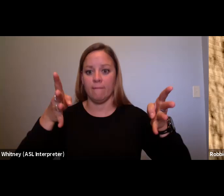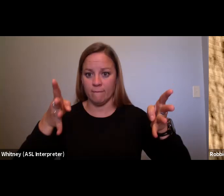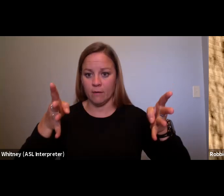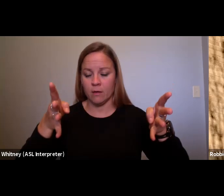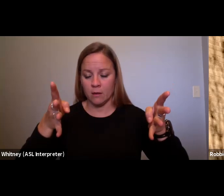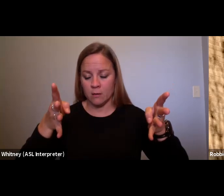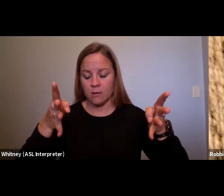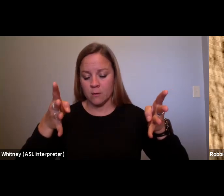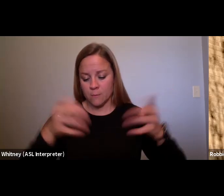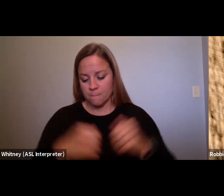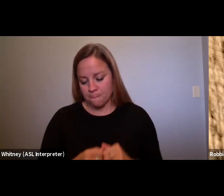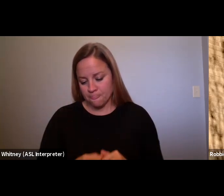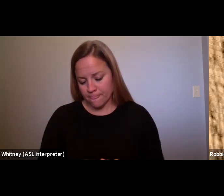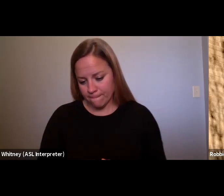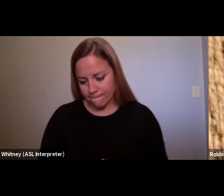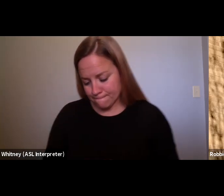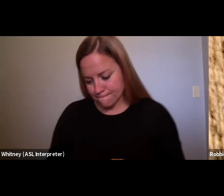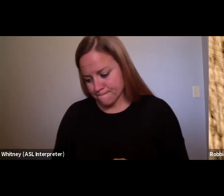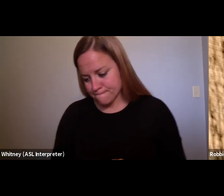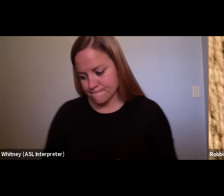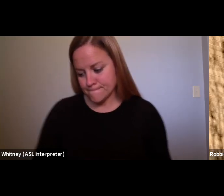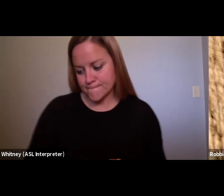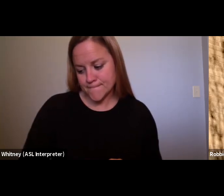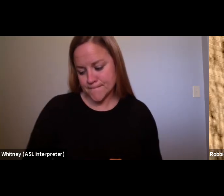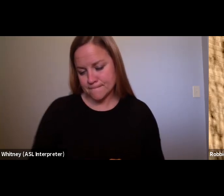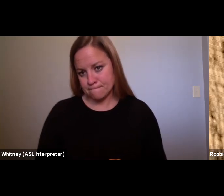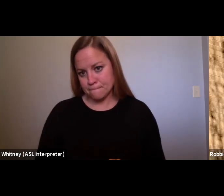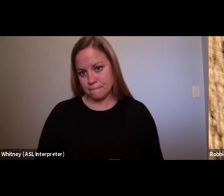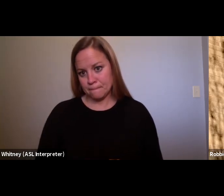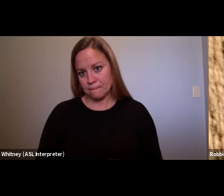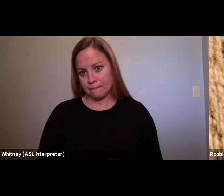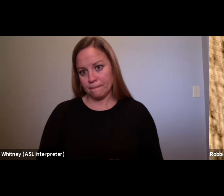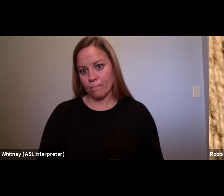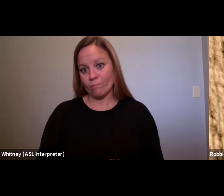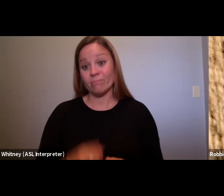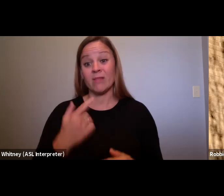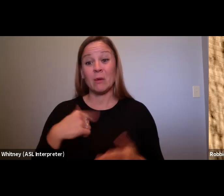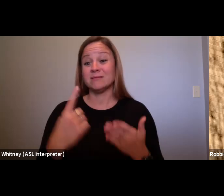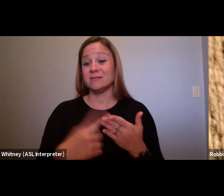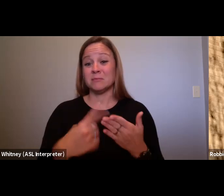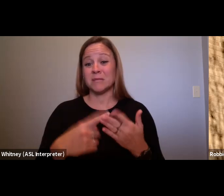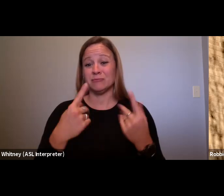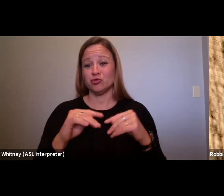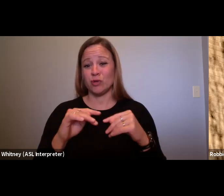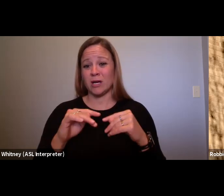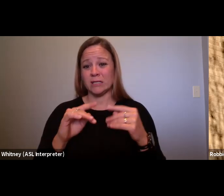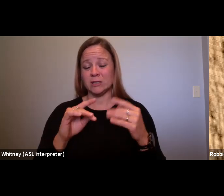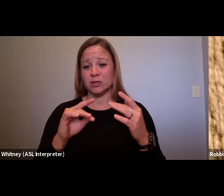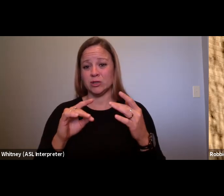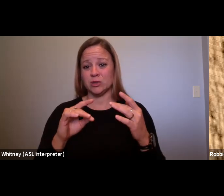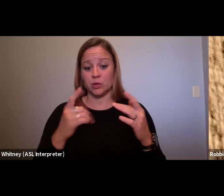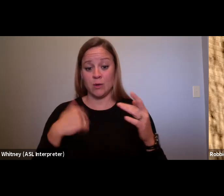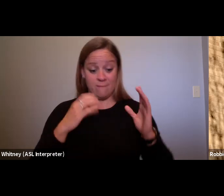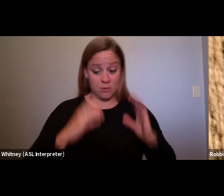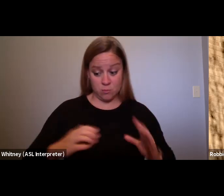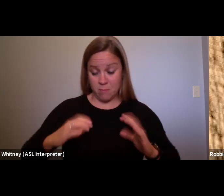box is, you know, we will sometimes try to connect consumers who may